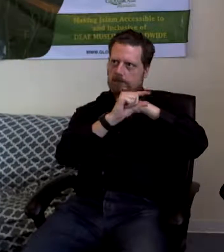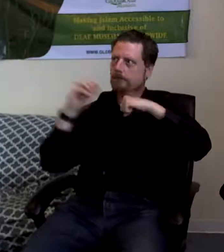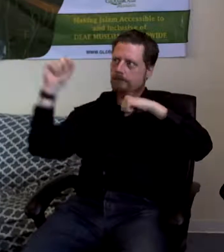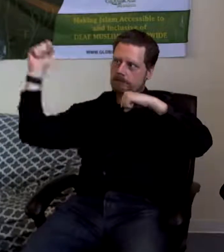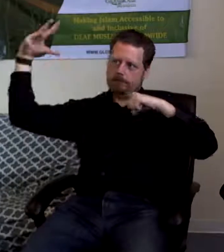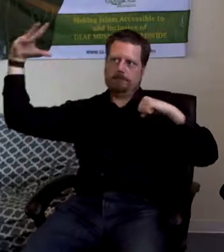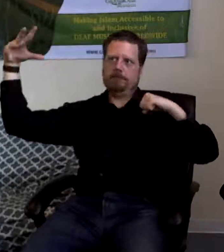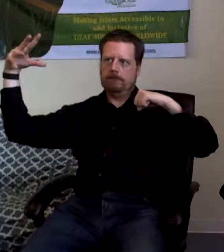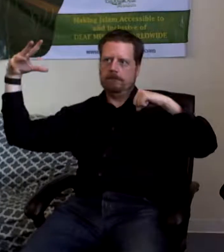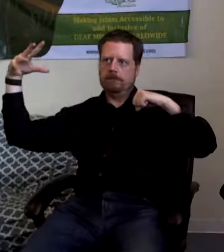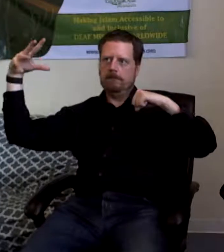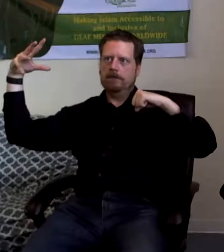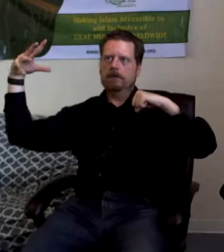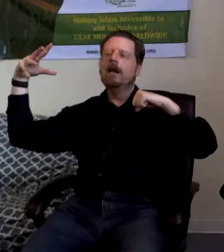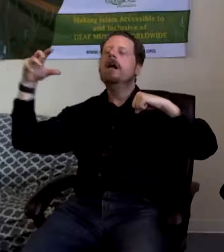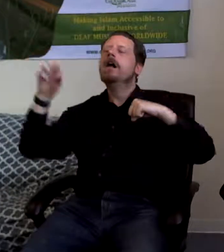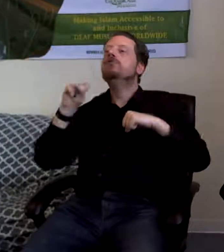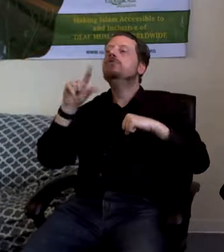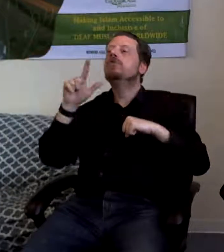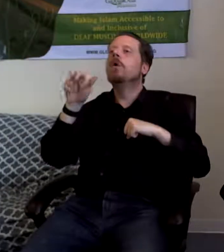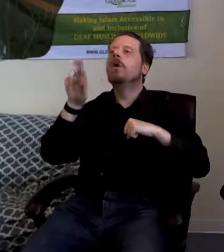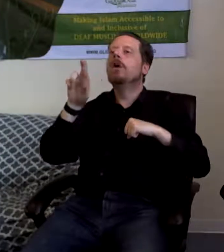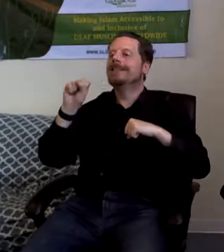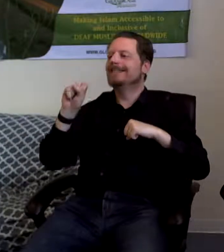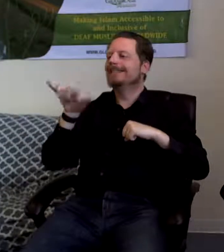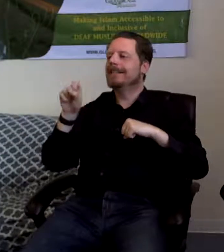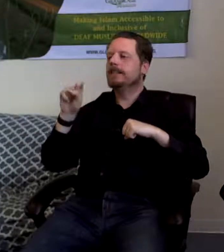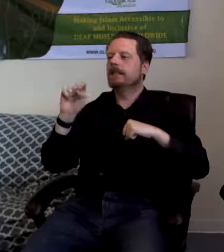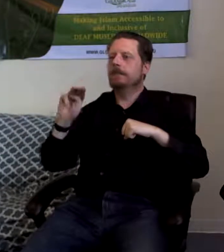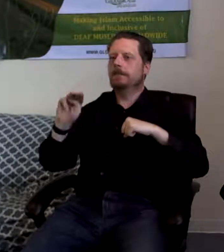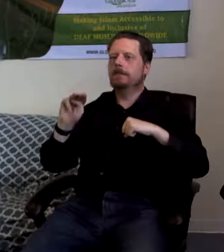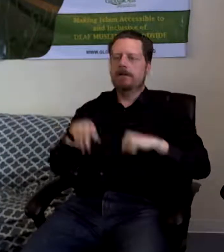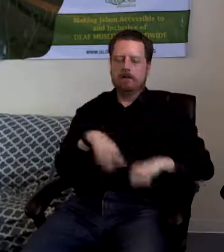Imagine in the solar system, Pluto, which